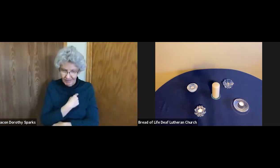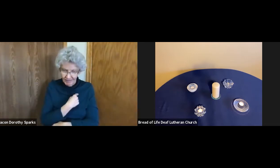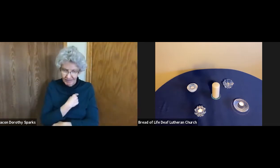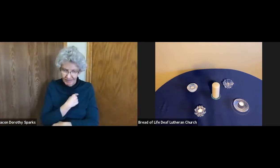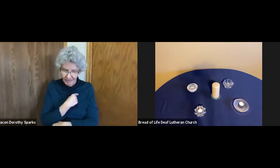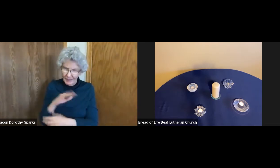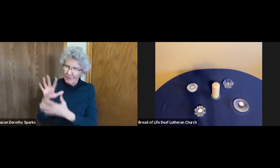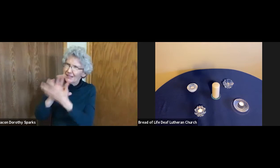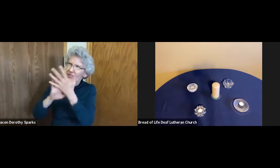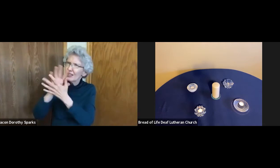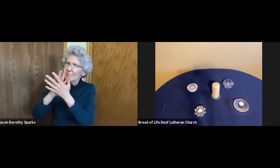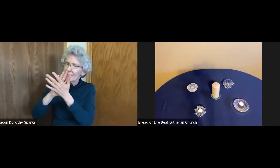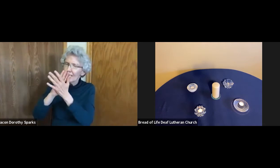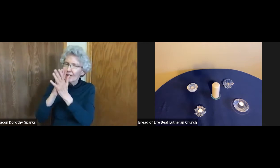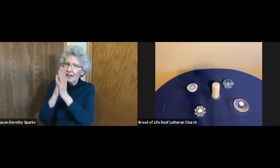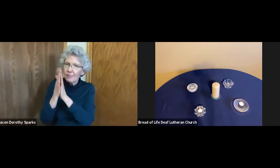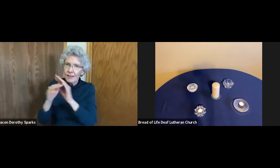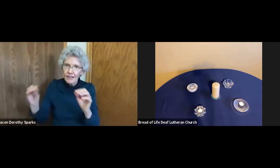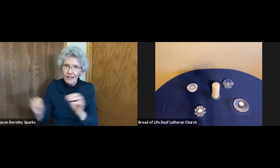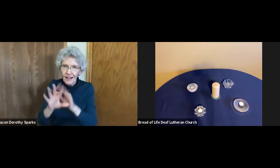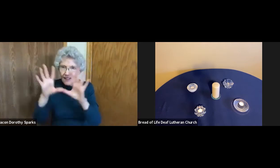God meets us in our uncertainty.